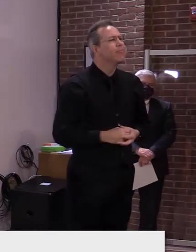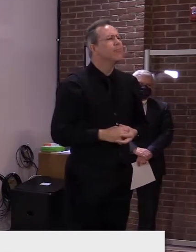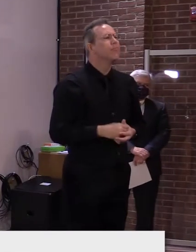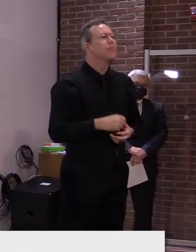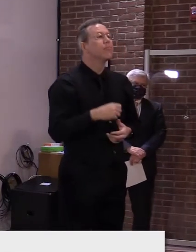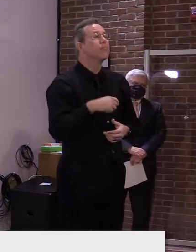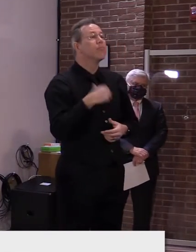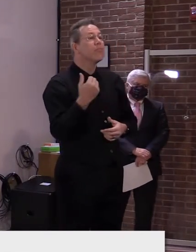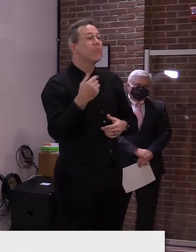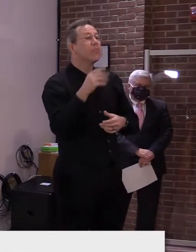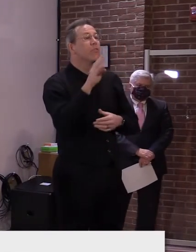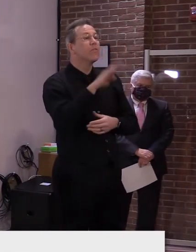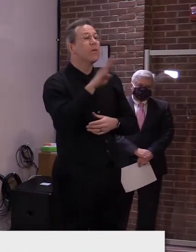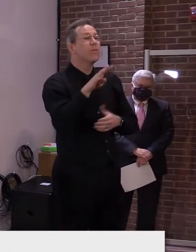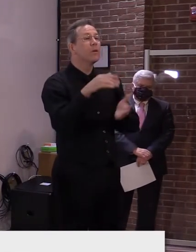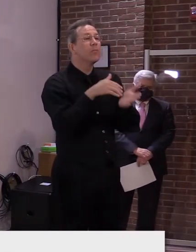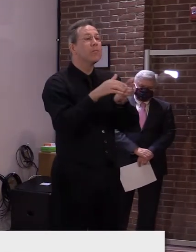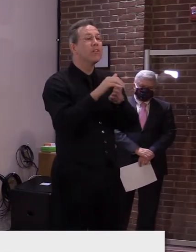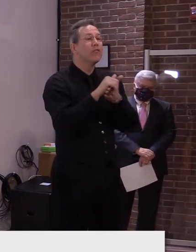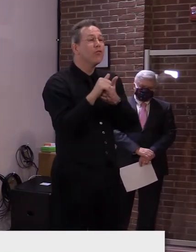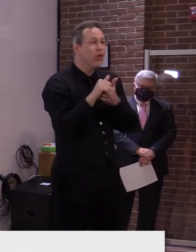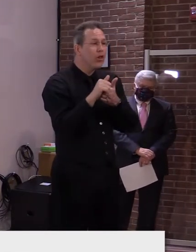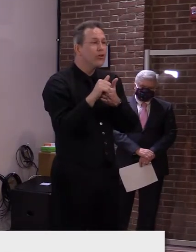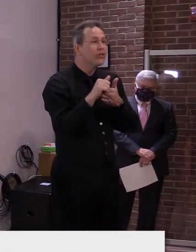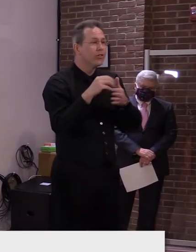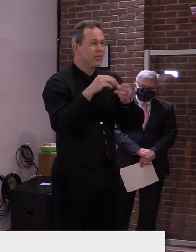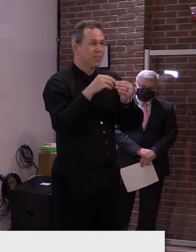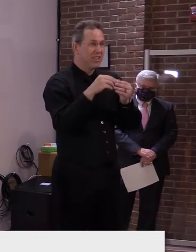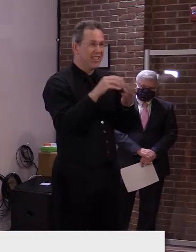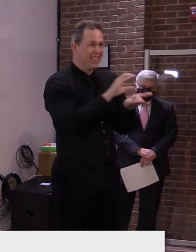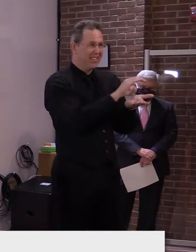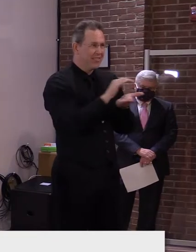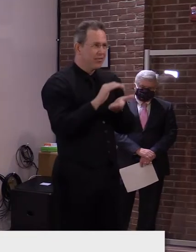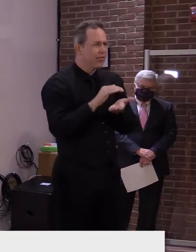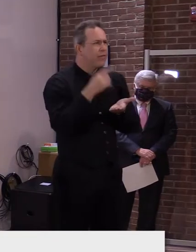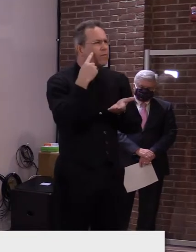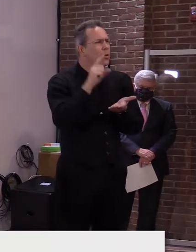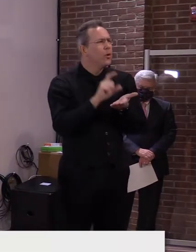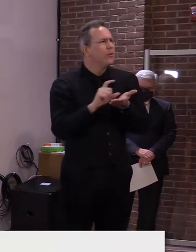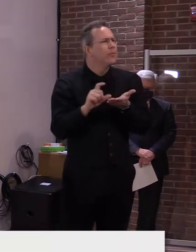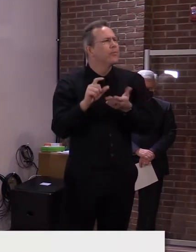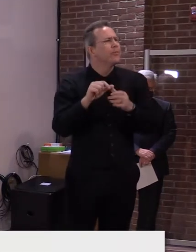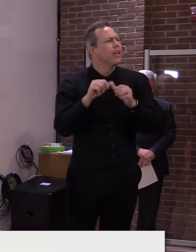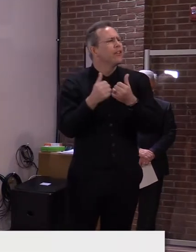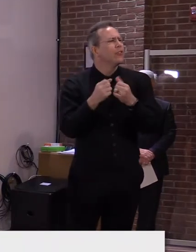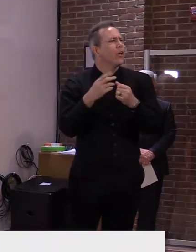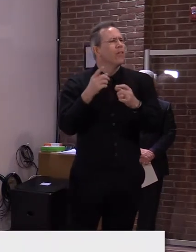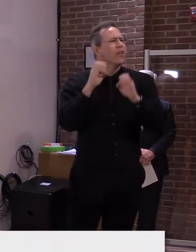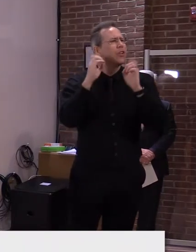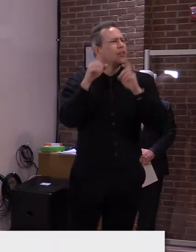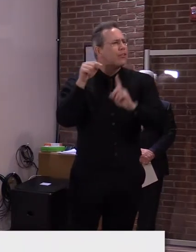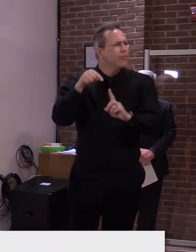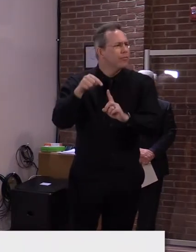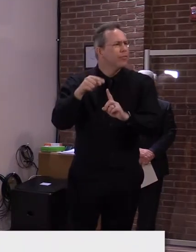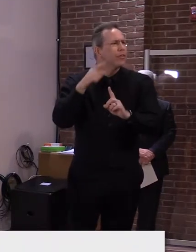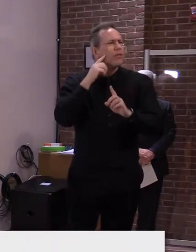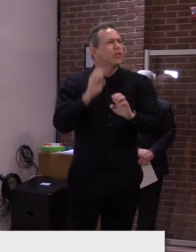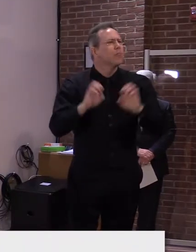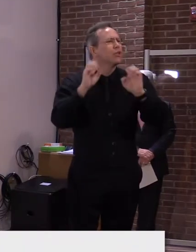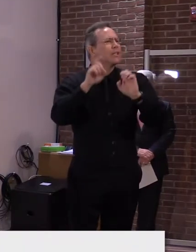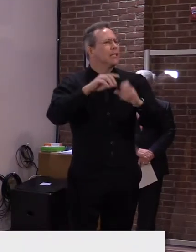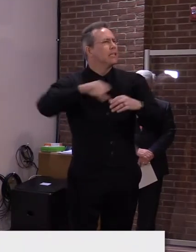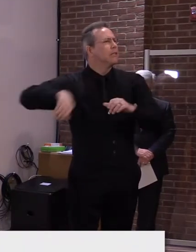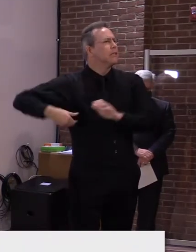ESSER dollars are allocated to the Agency of Education to address emergency needs as determined by the state agency resulting